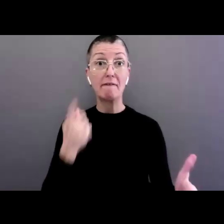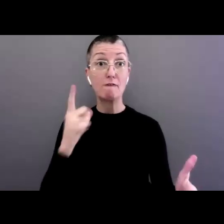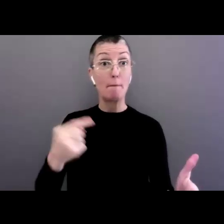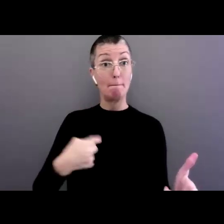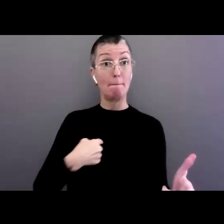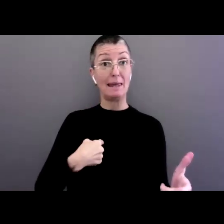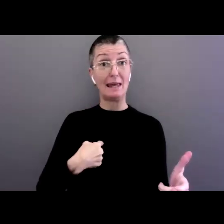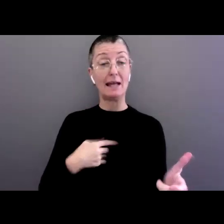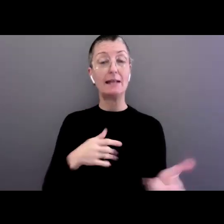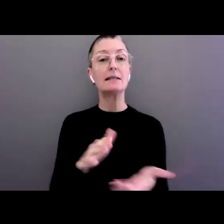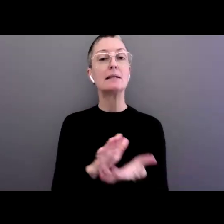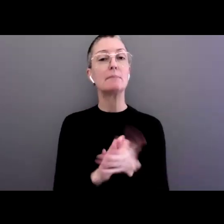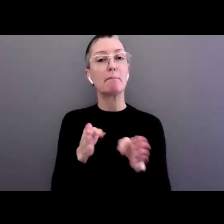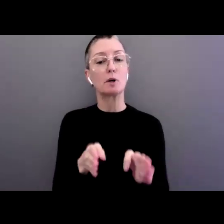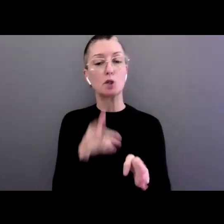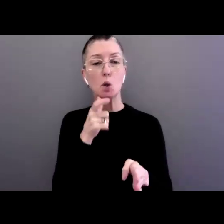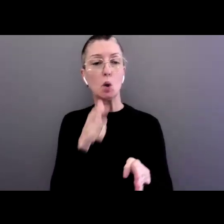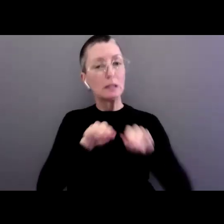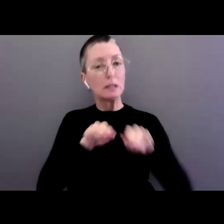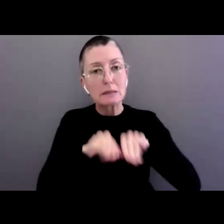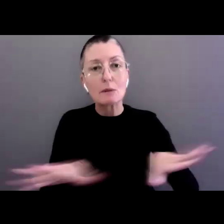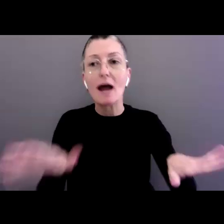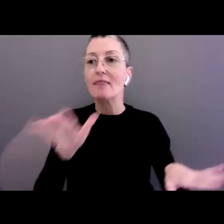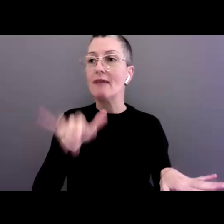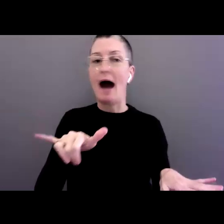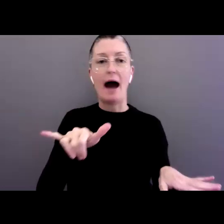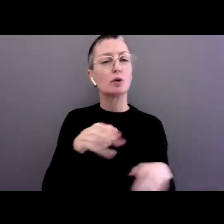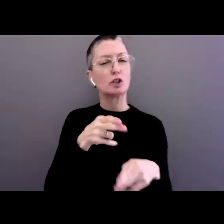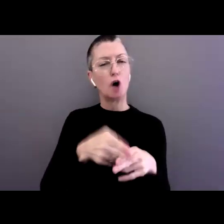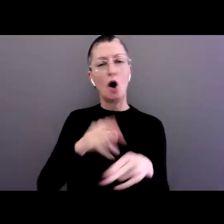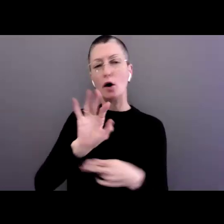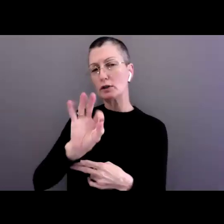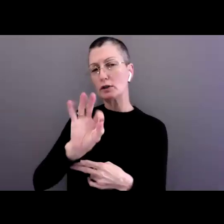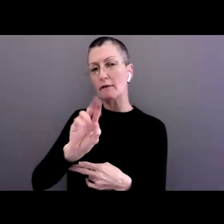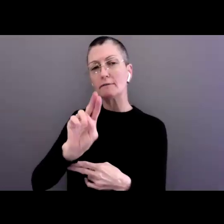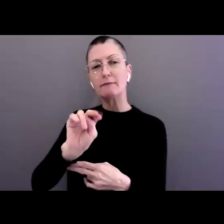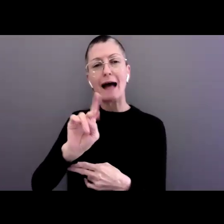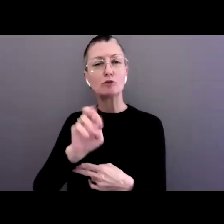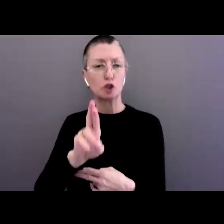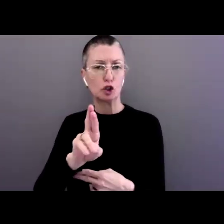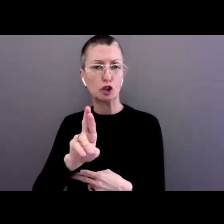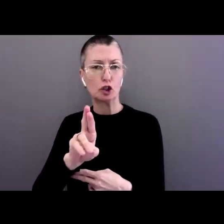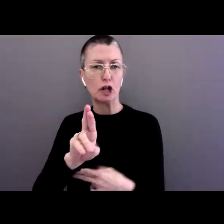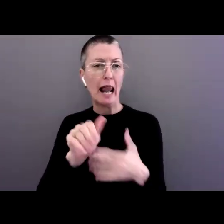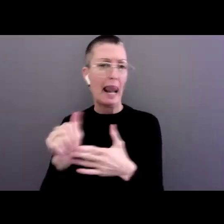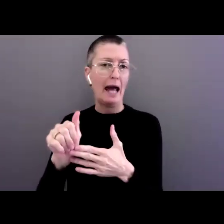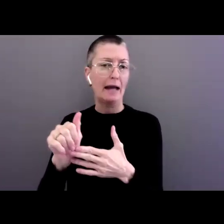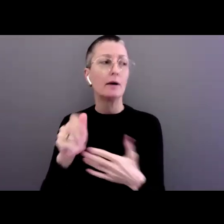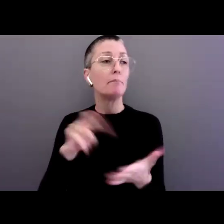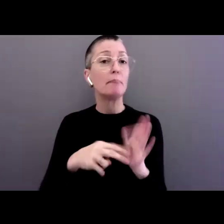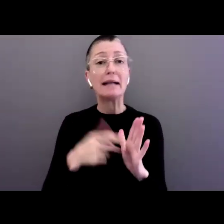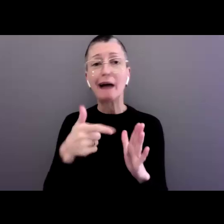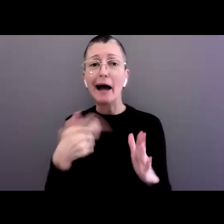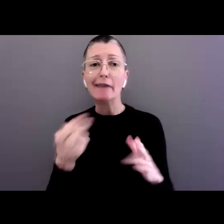person that spreads that. So that means I would be founder led. Maybe I'm going to get on podcasts and radio stations and TV shows and